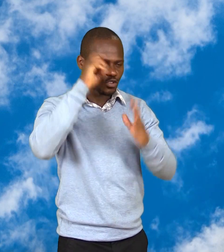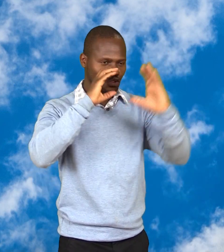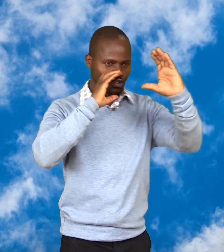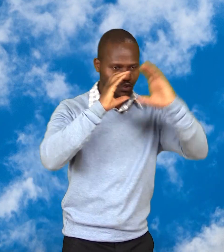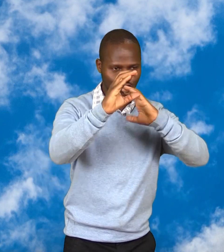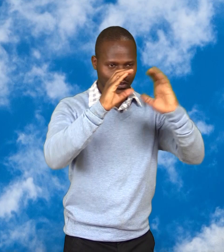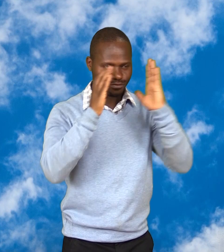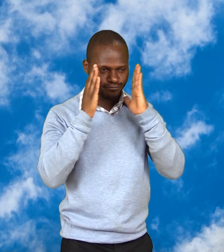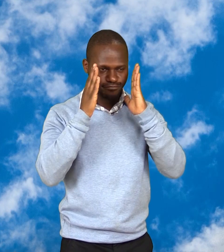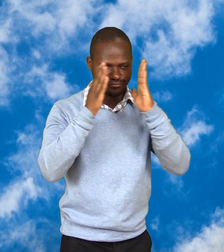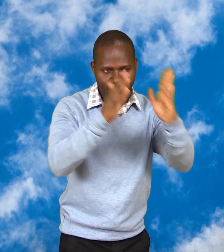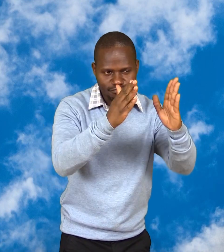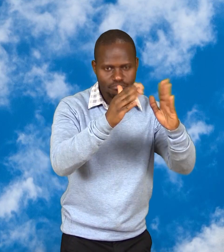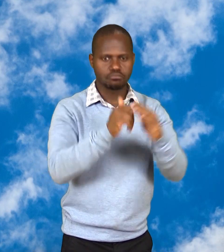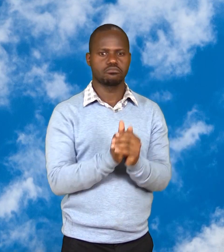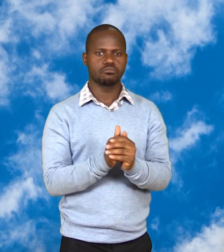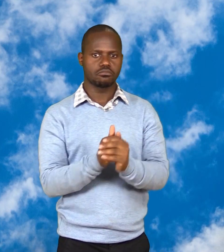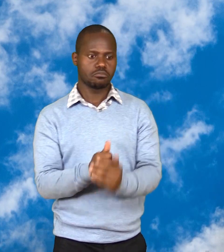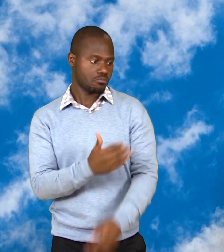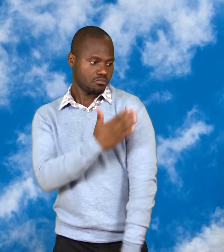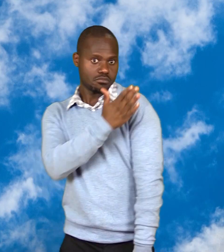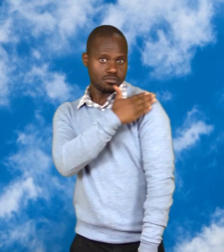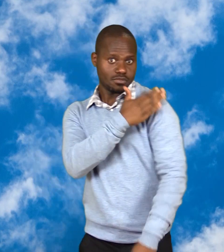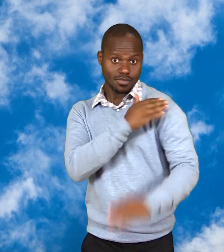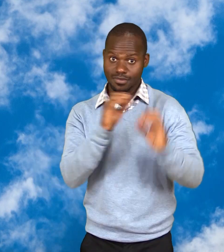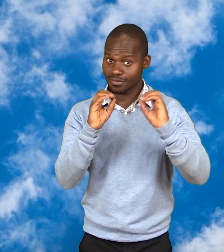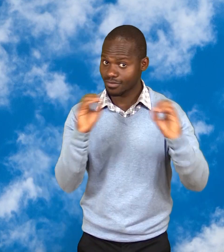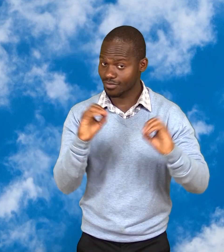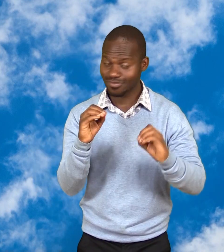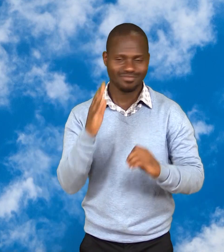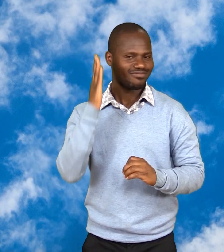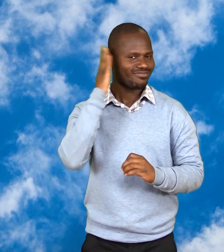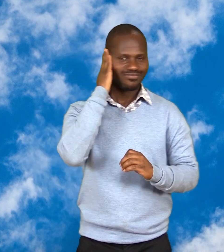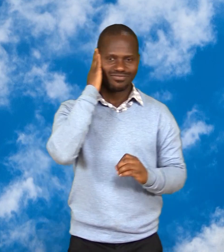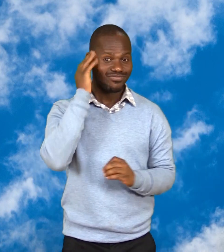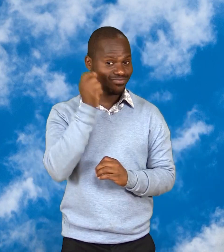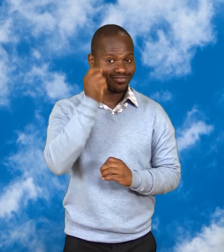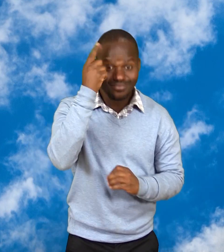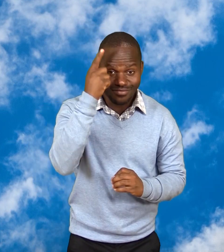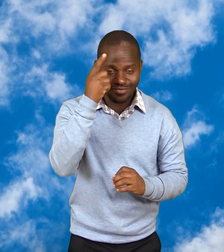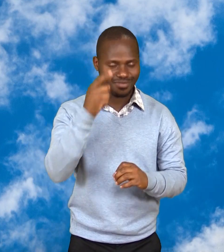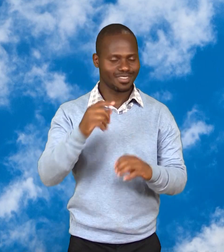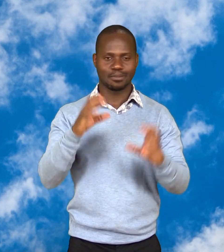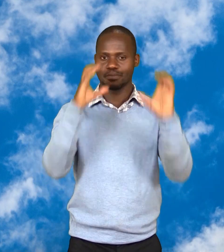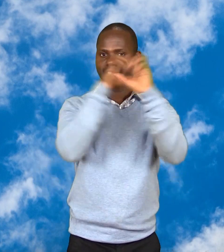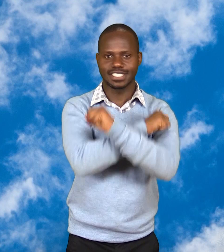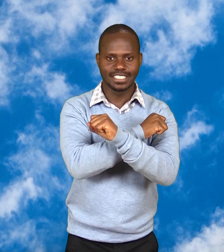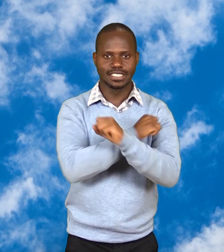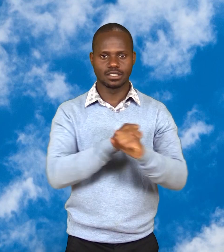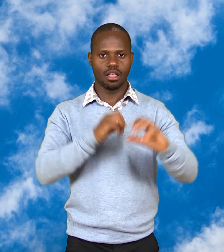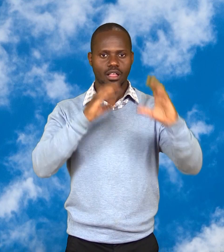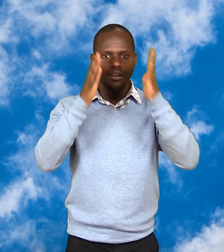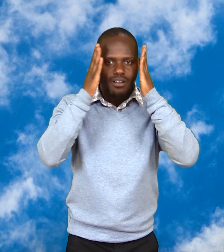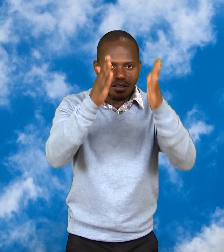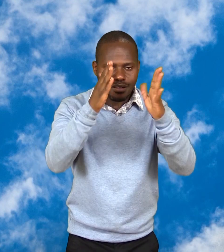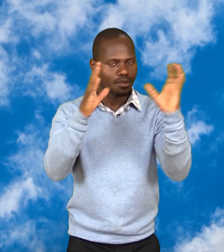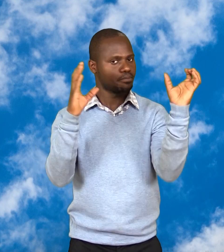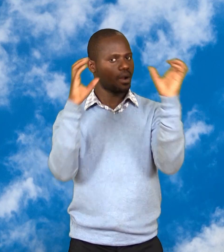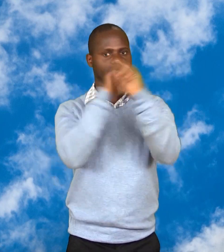you when you are communicating, then touching is very important. If you don't touch them, then they are likely to miss on the information that